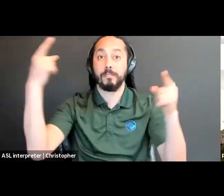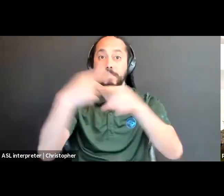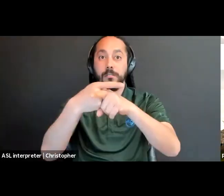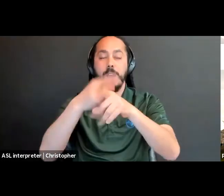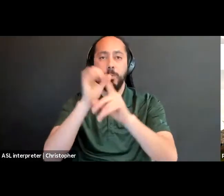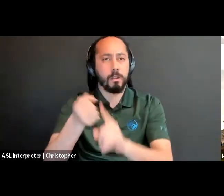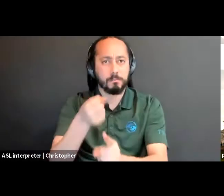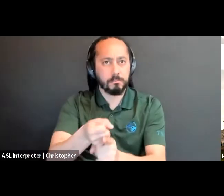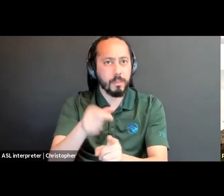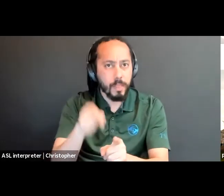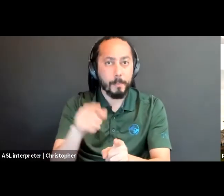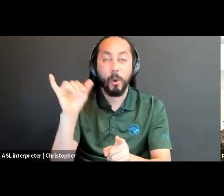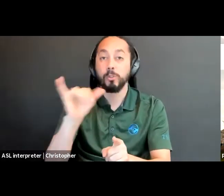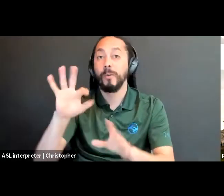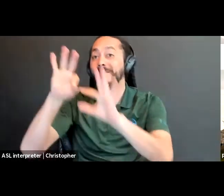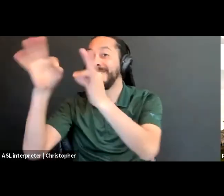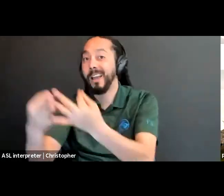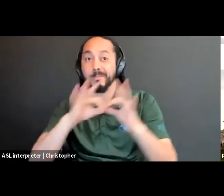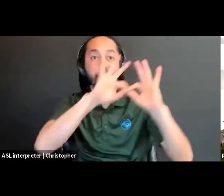members for a